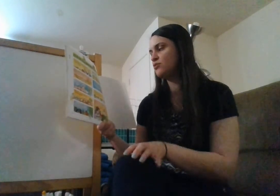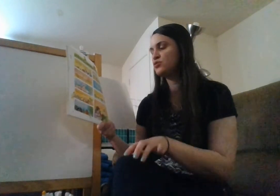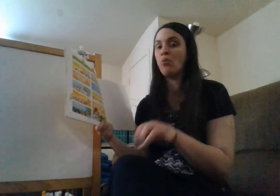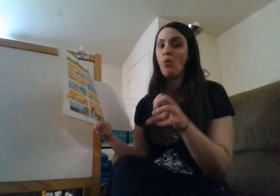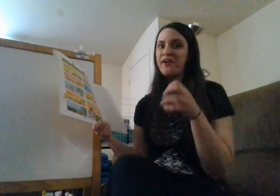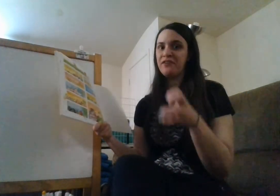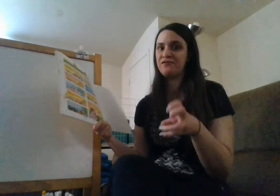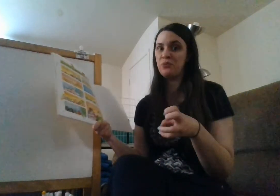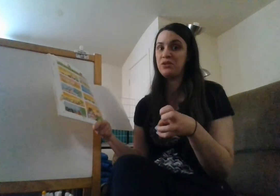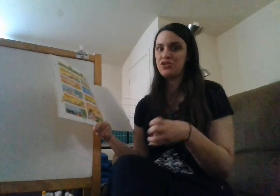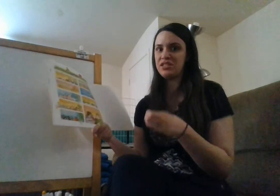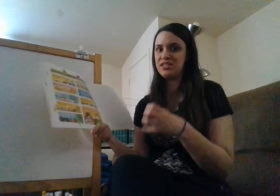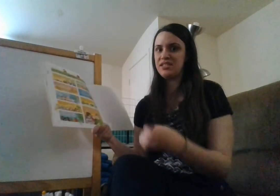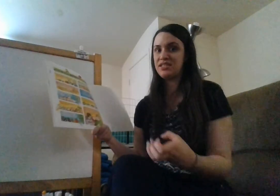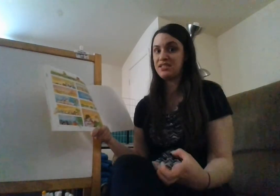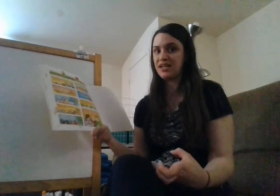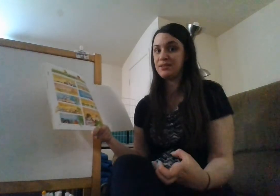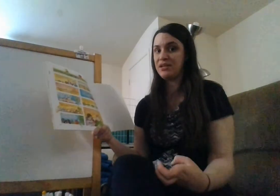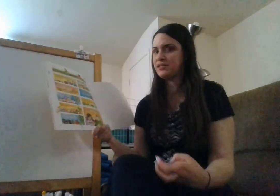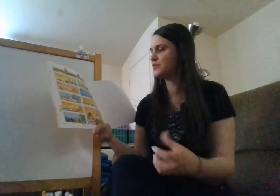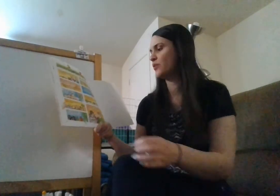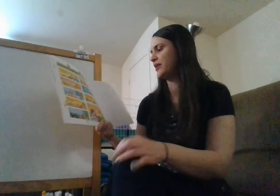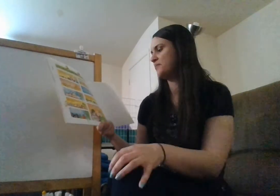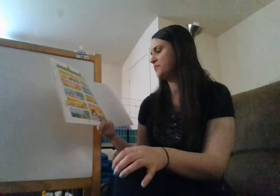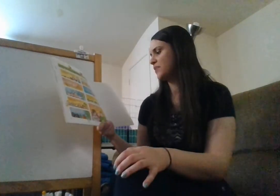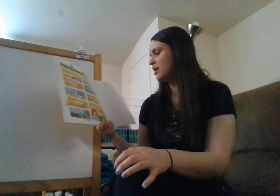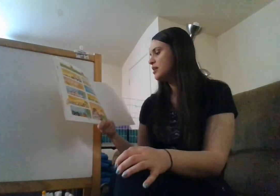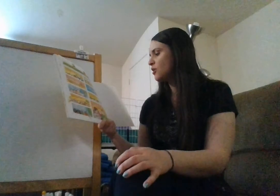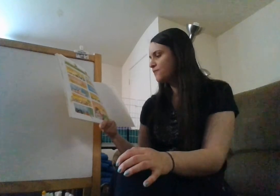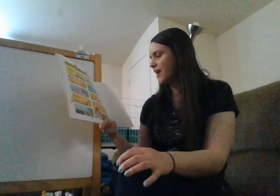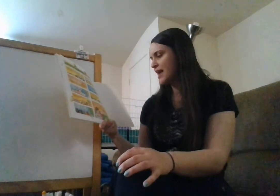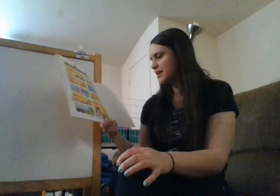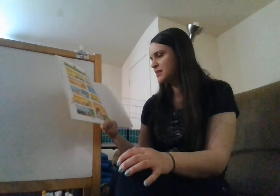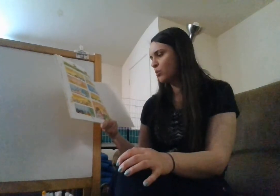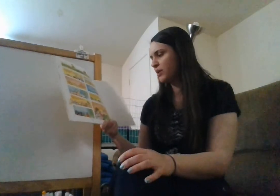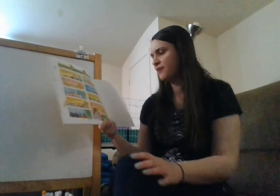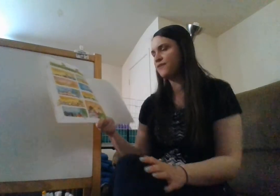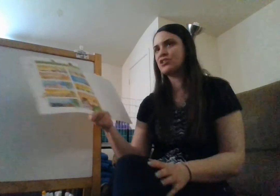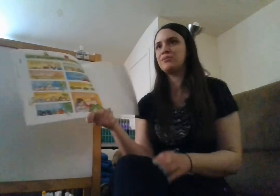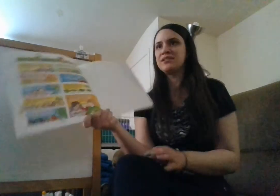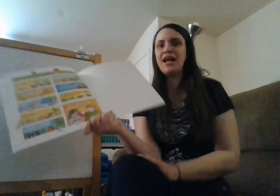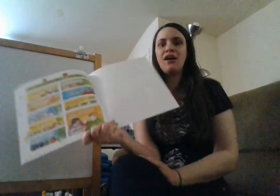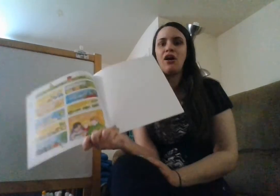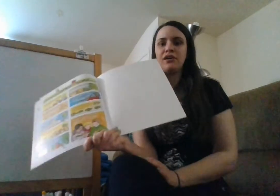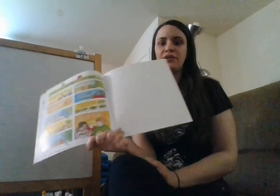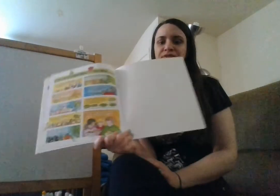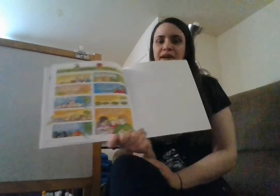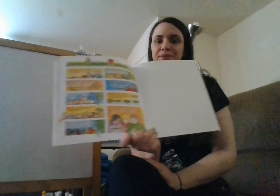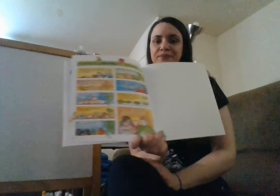use water filled with nutrients and takes the place of soil. Don't forget, it's important to eat vegetables. They are good for you.